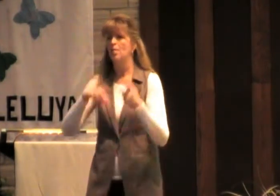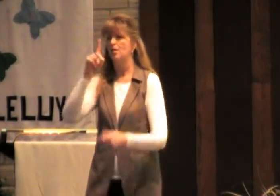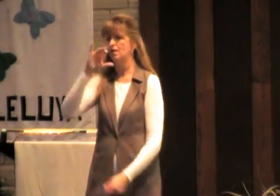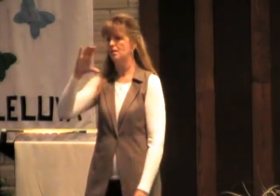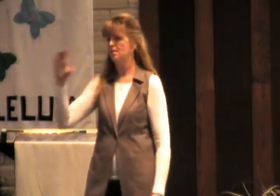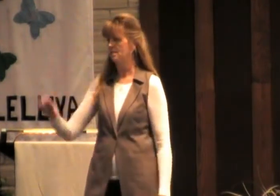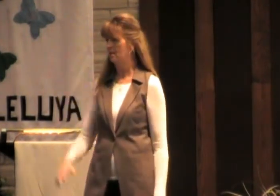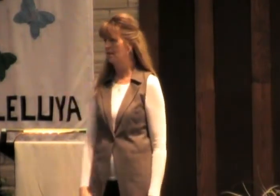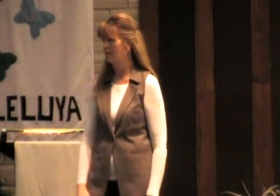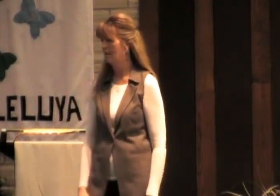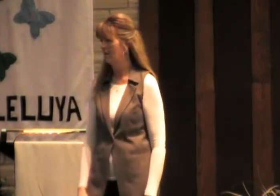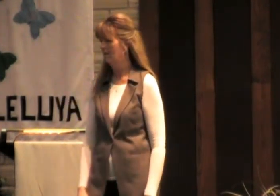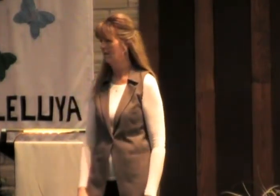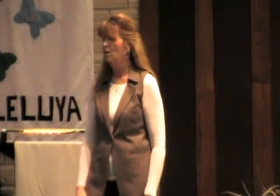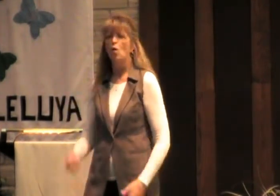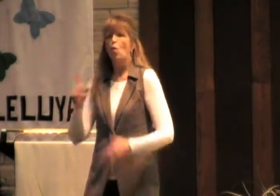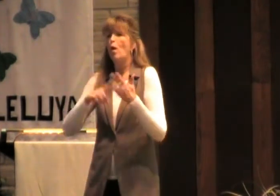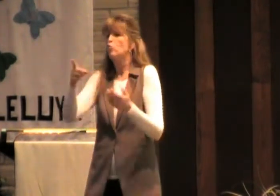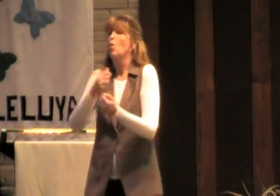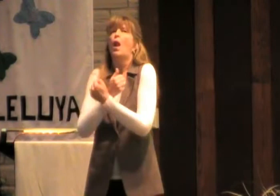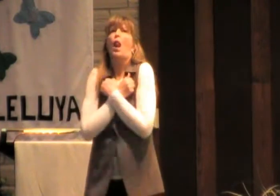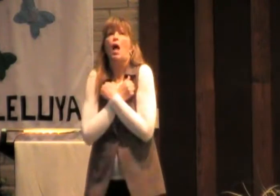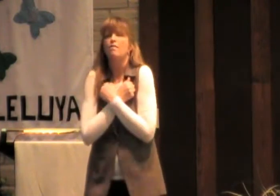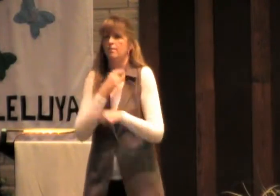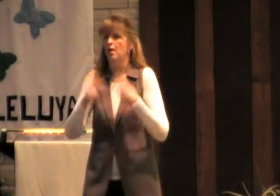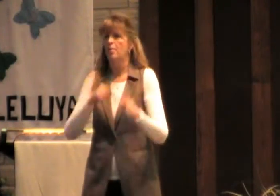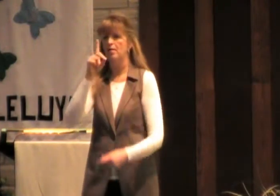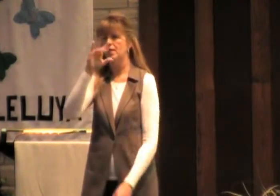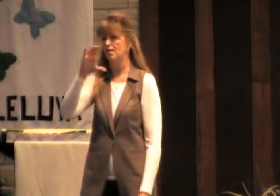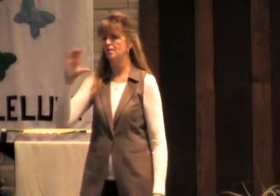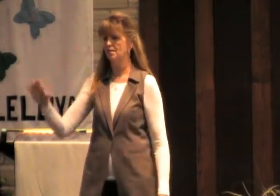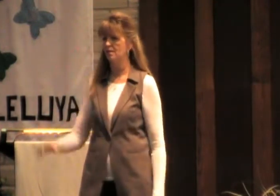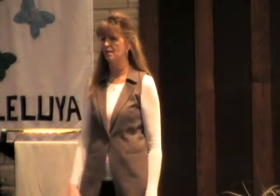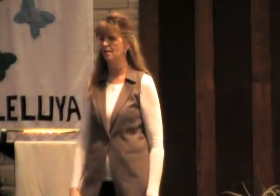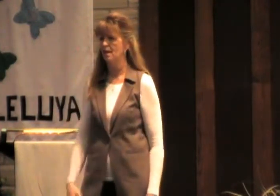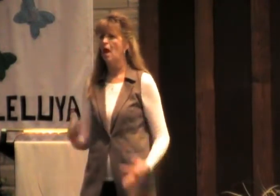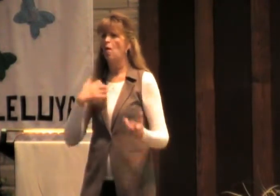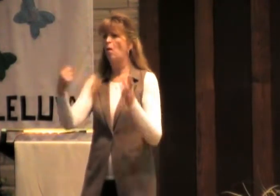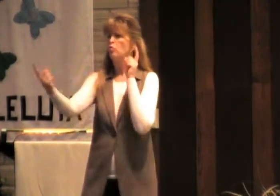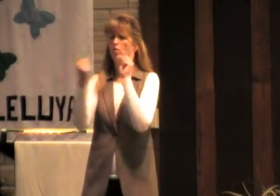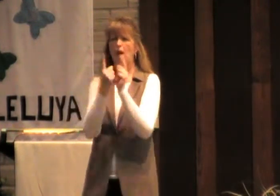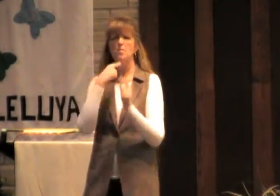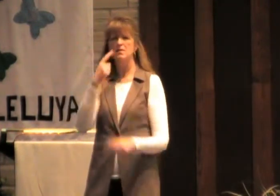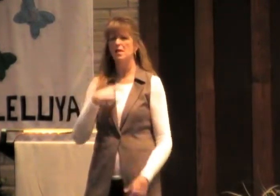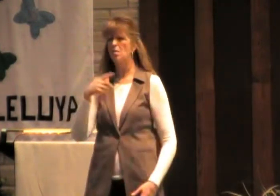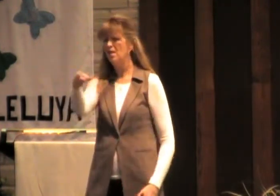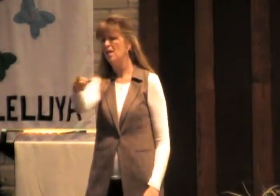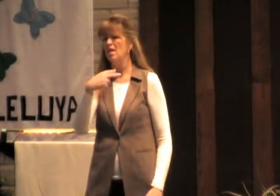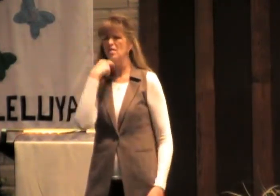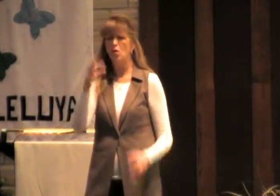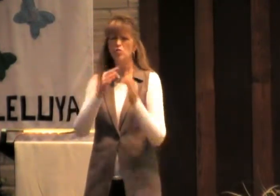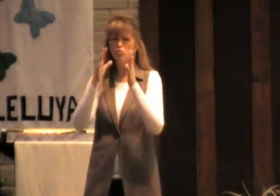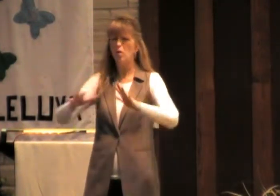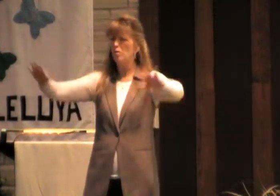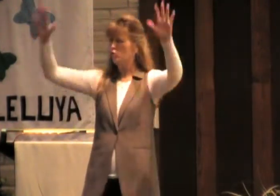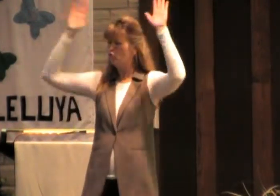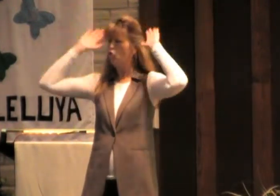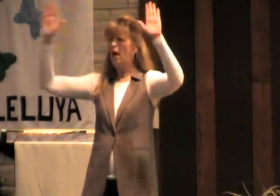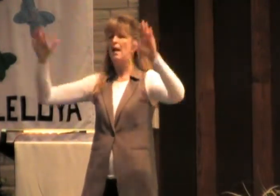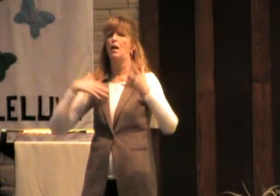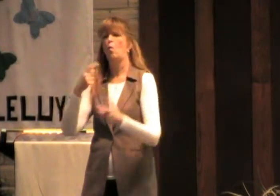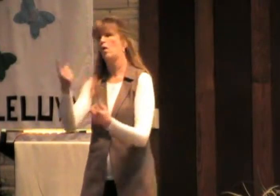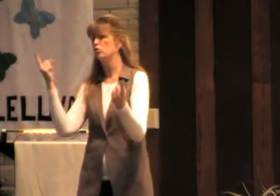like about DICC. What you love about DICC. I want you to come to me and tell